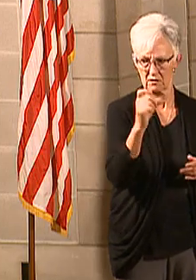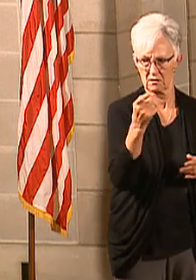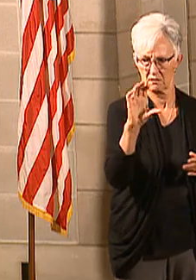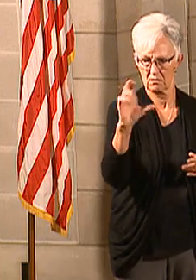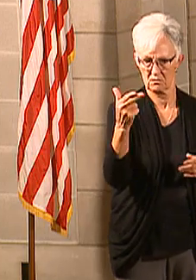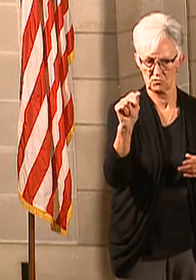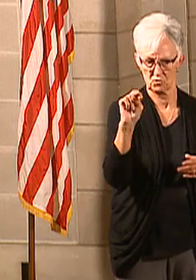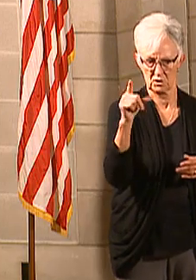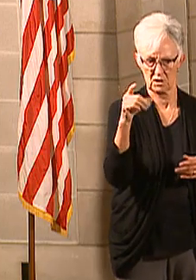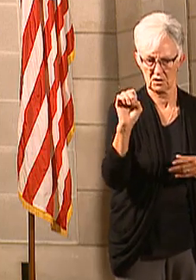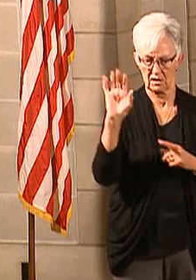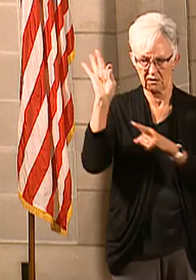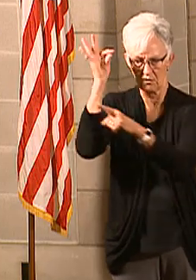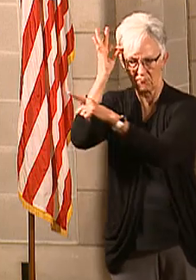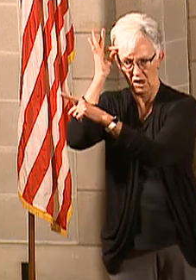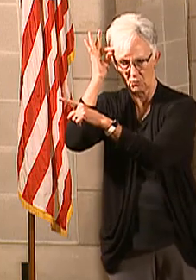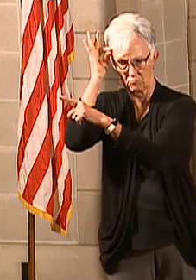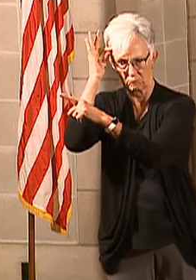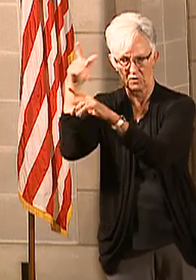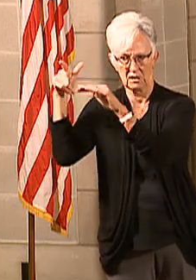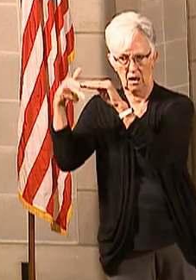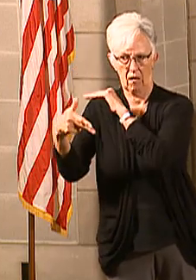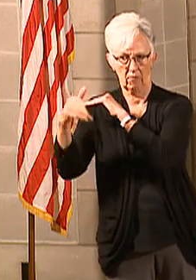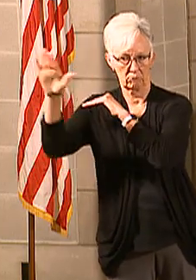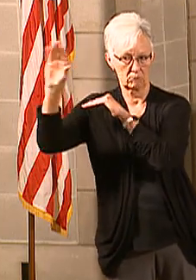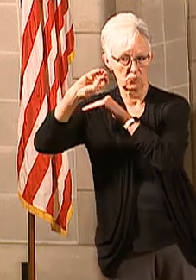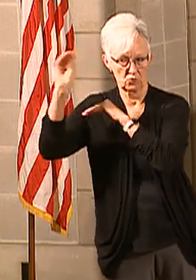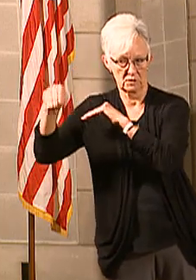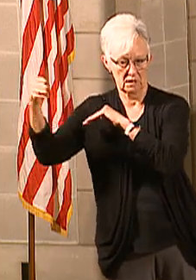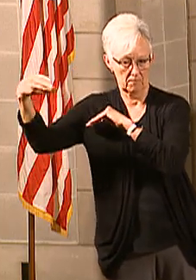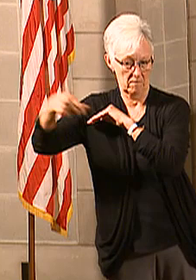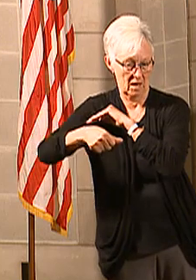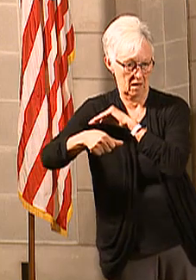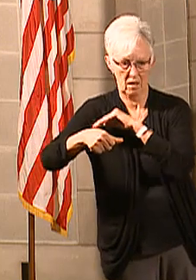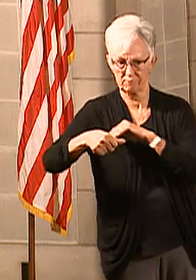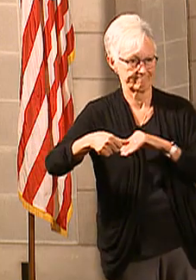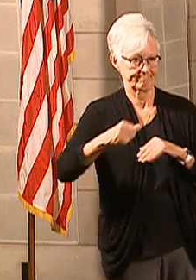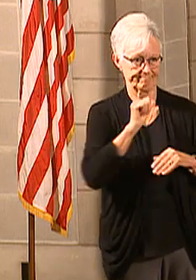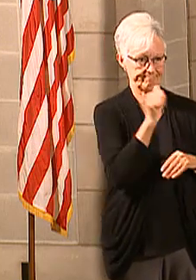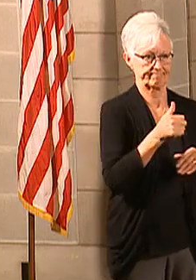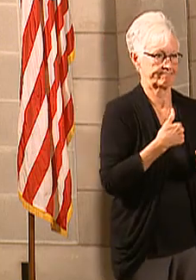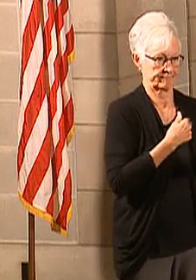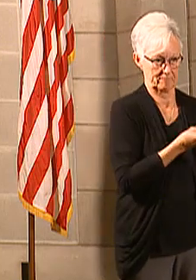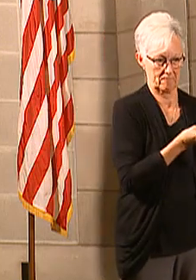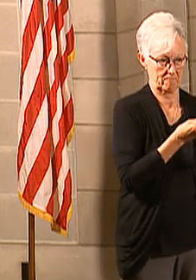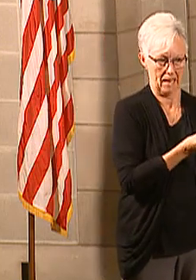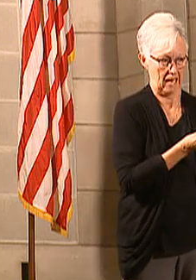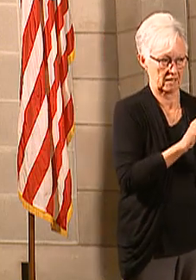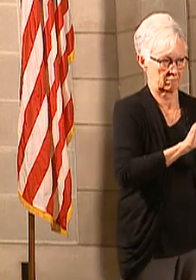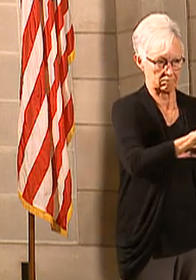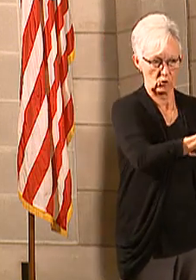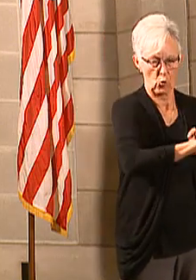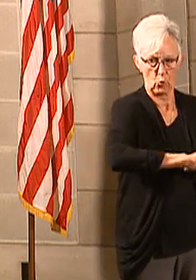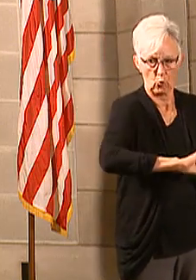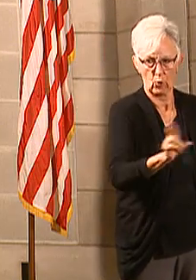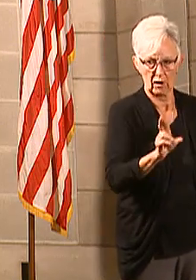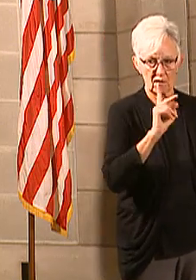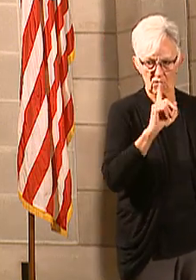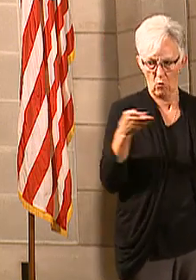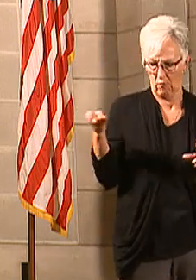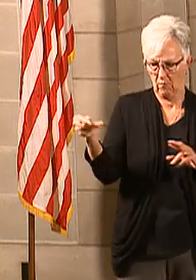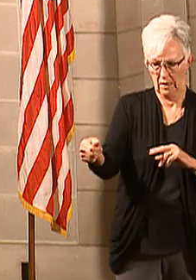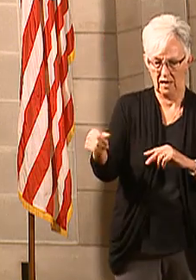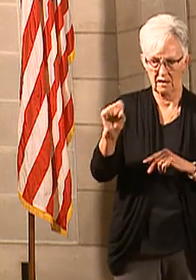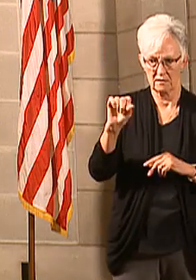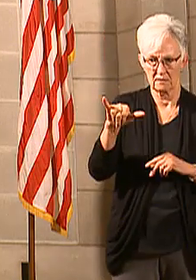the federal government cut back their percentage of what they were paying for that, and so we did not have the money appropriated to be able to pay Sync Health,